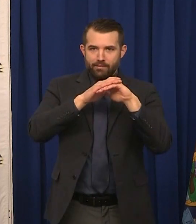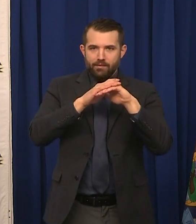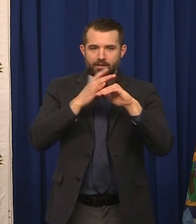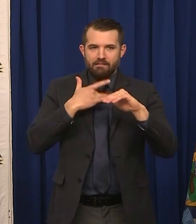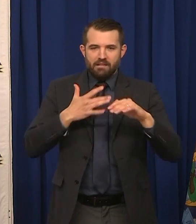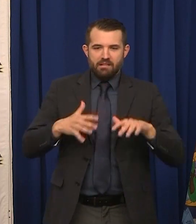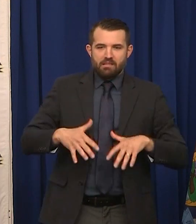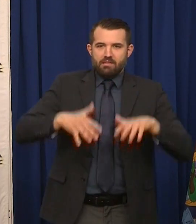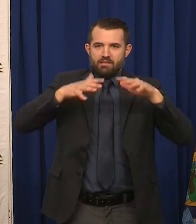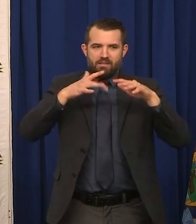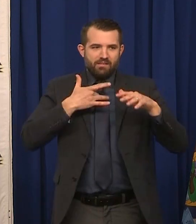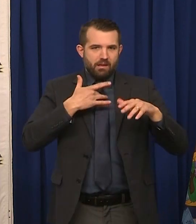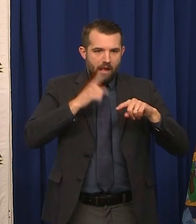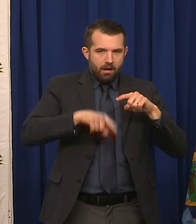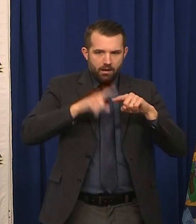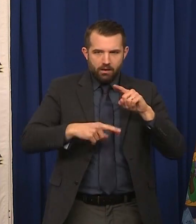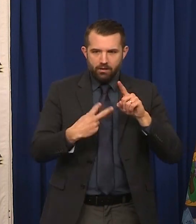unsettled.